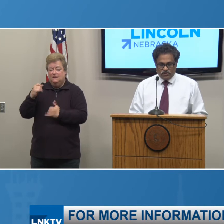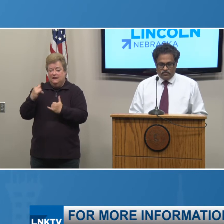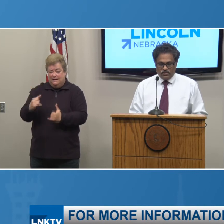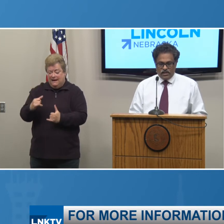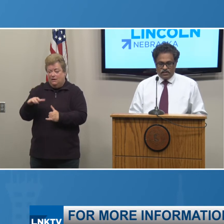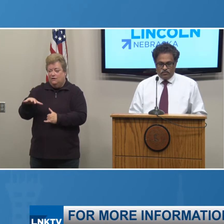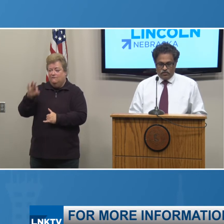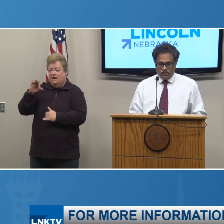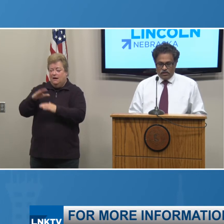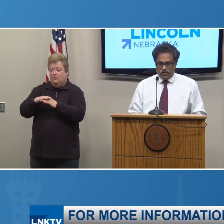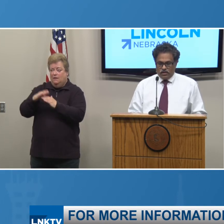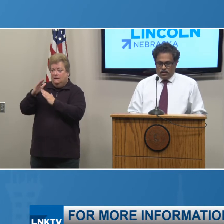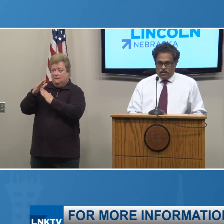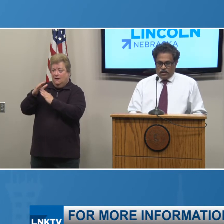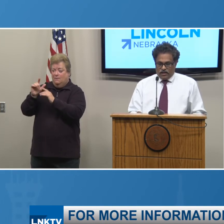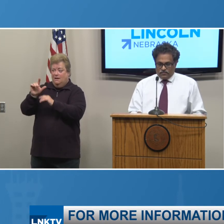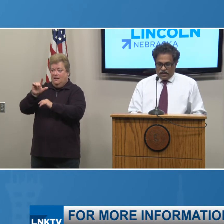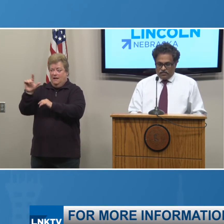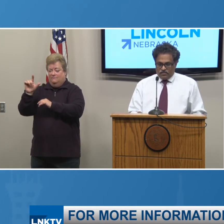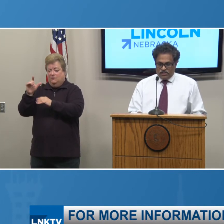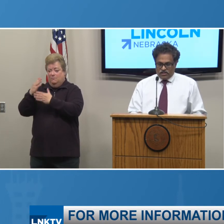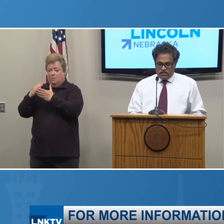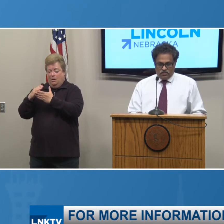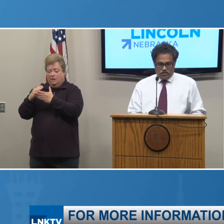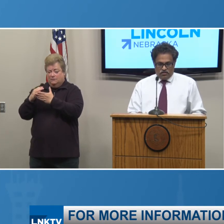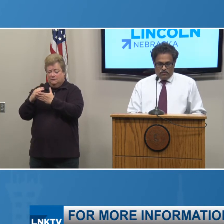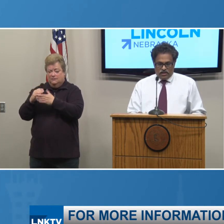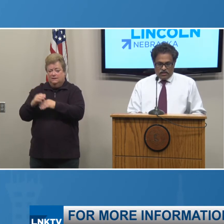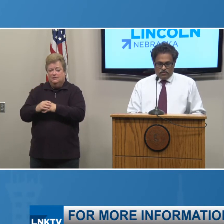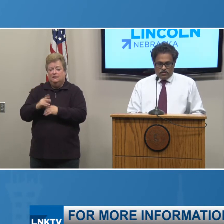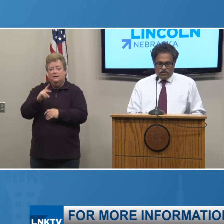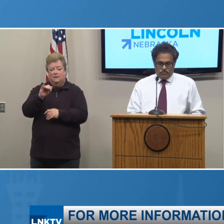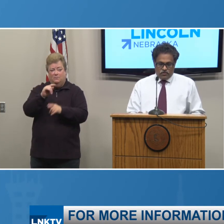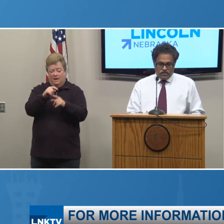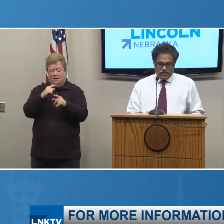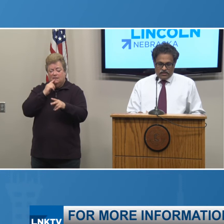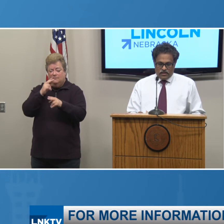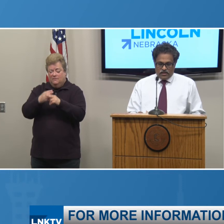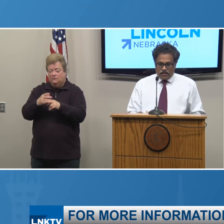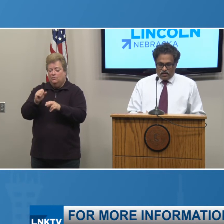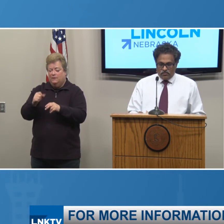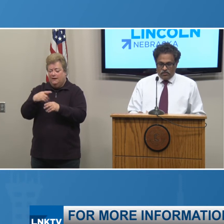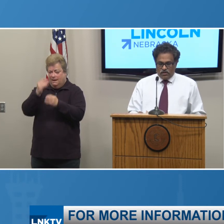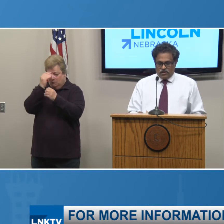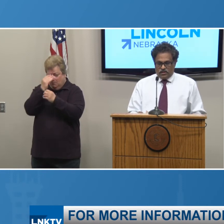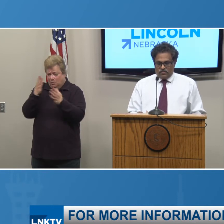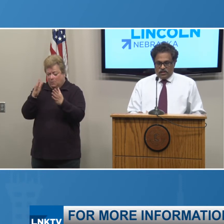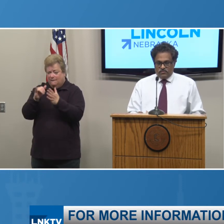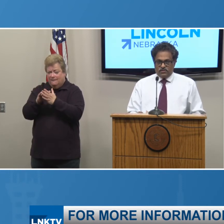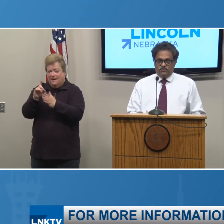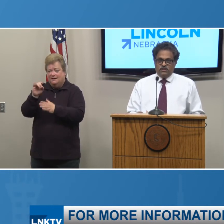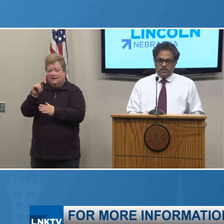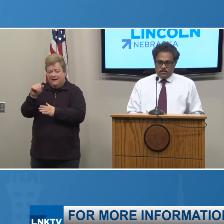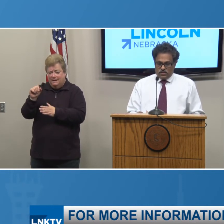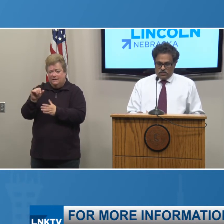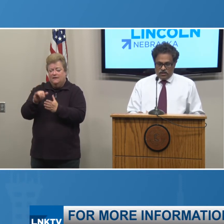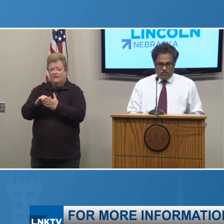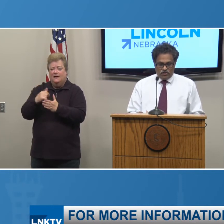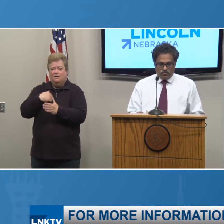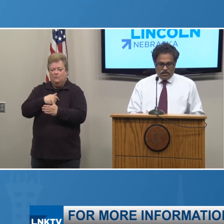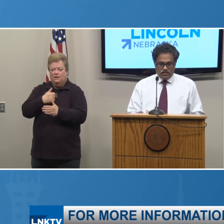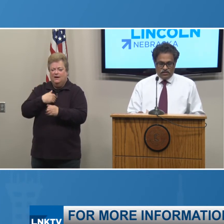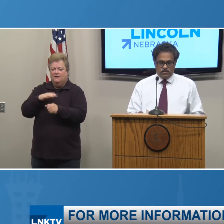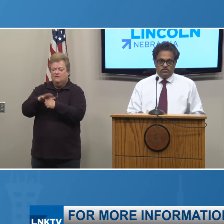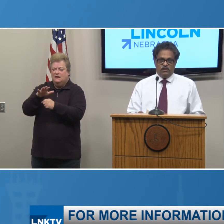left portion of the dashboard. As Pat mentioned, we are able to report this data now that we have sufficient